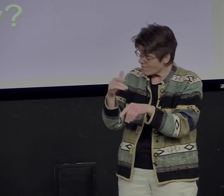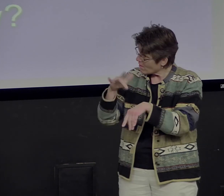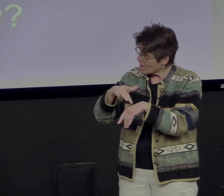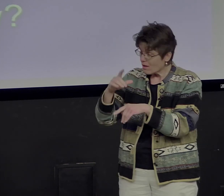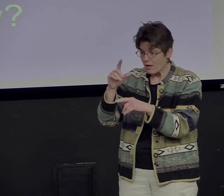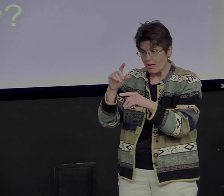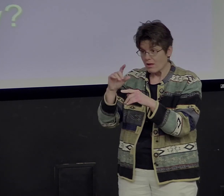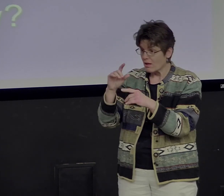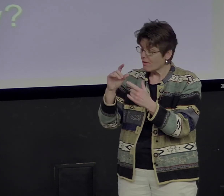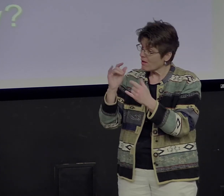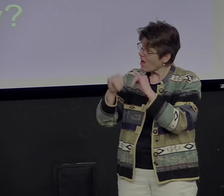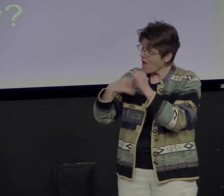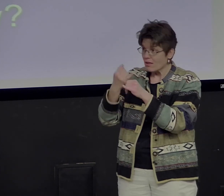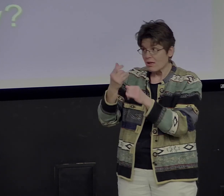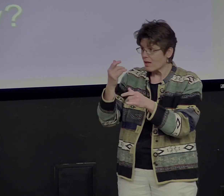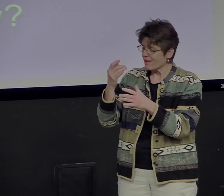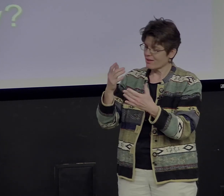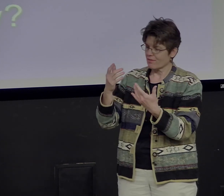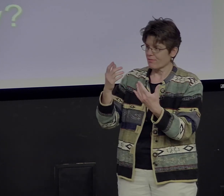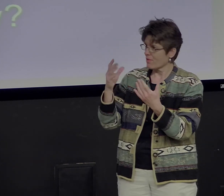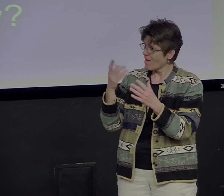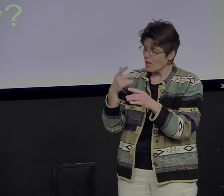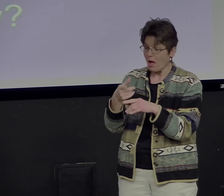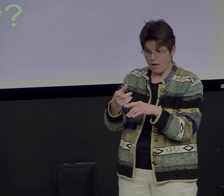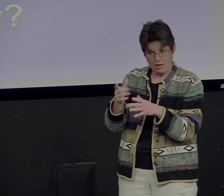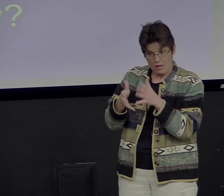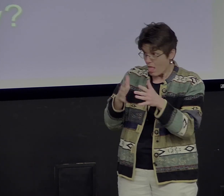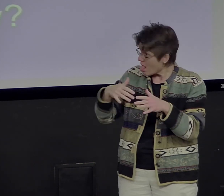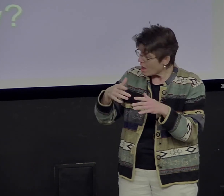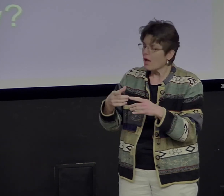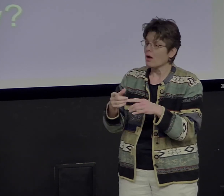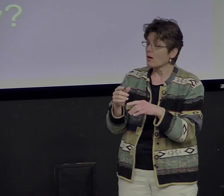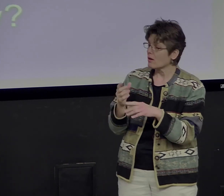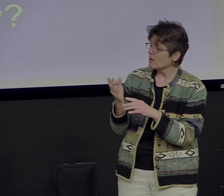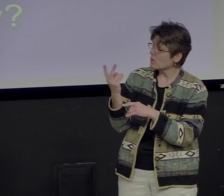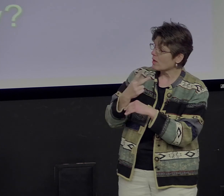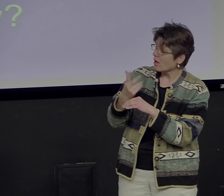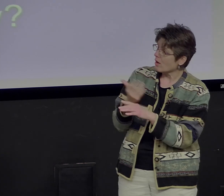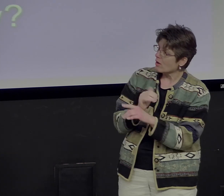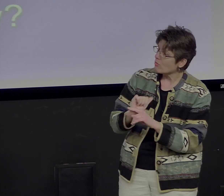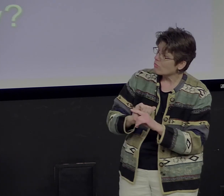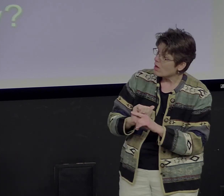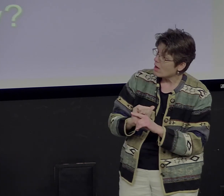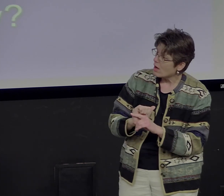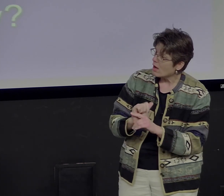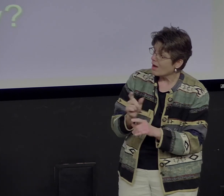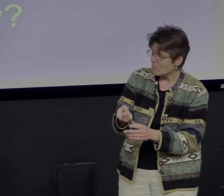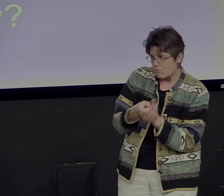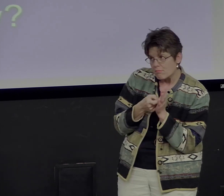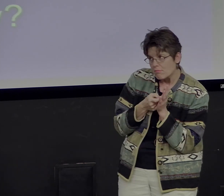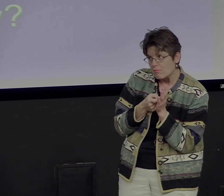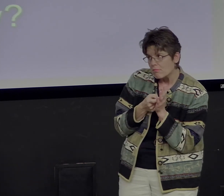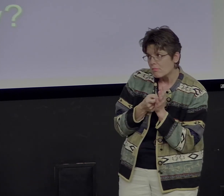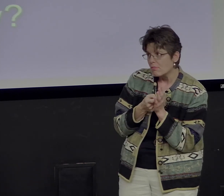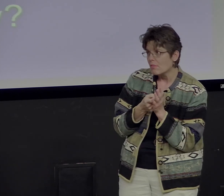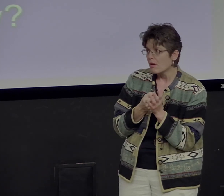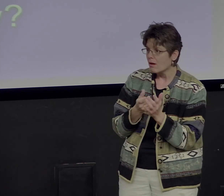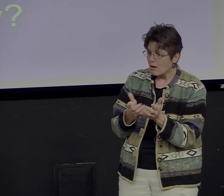of this phenomenon? I mean, if we are at an international conference, should the interpreters be required